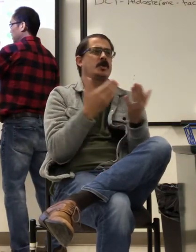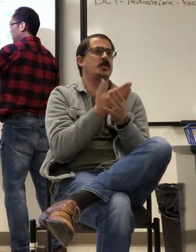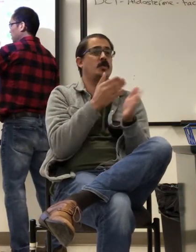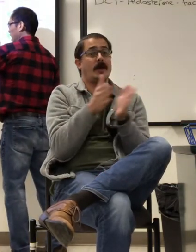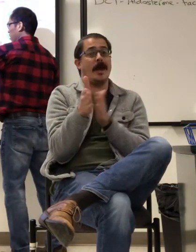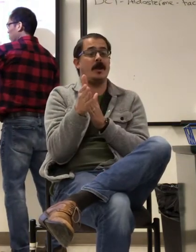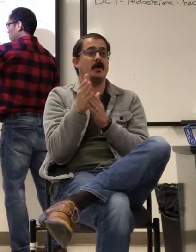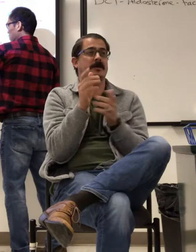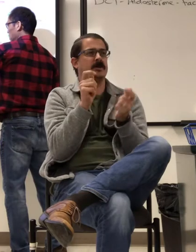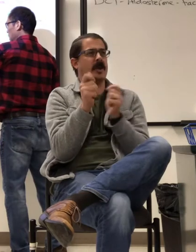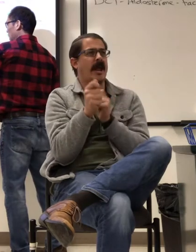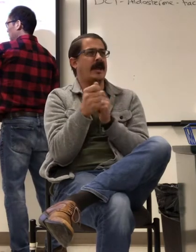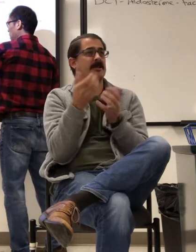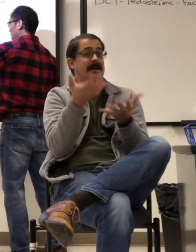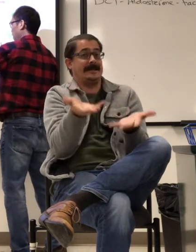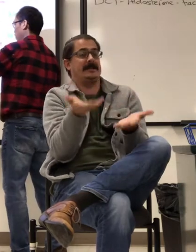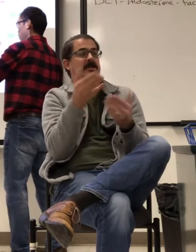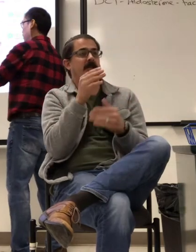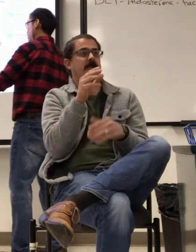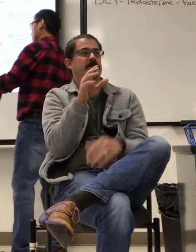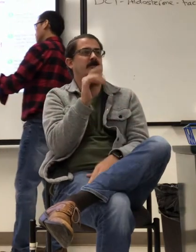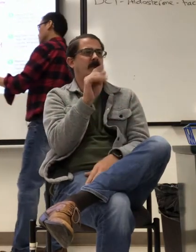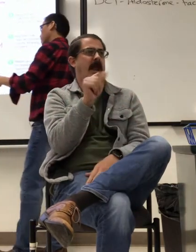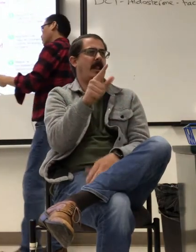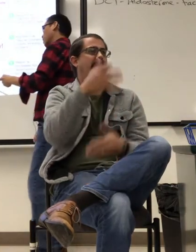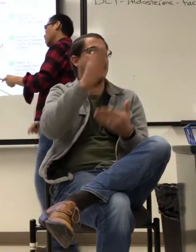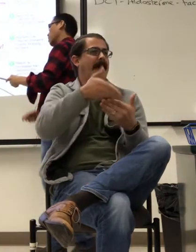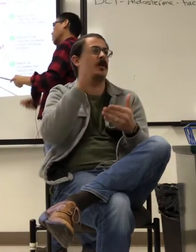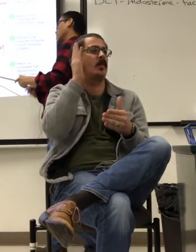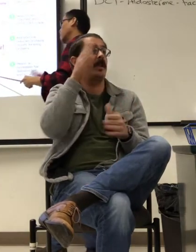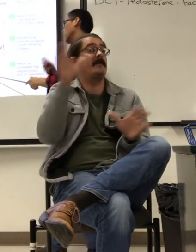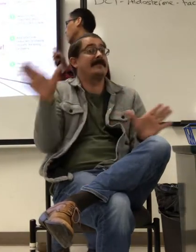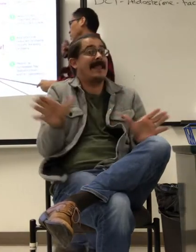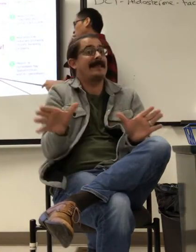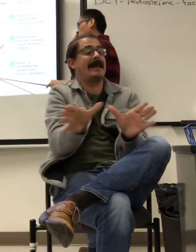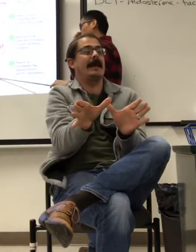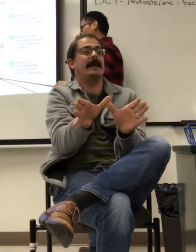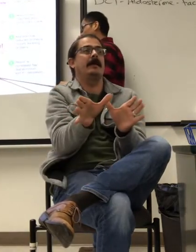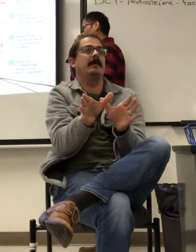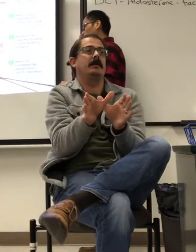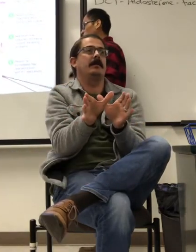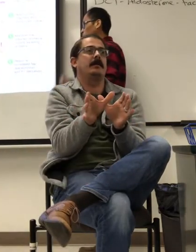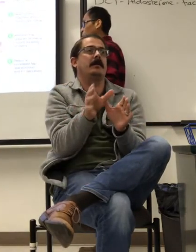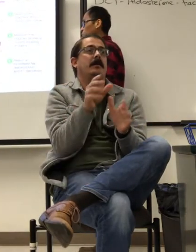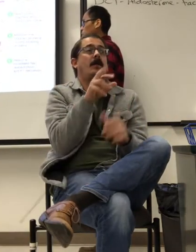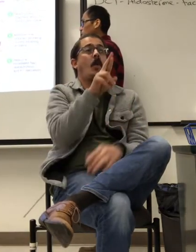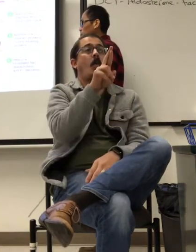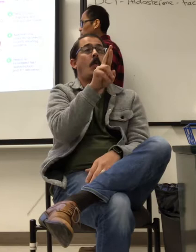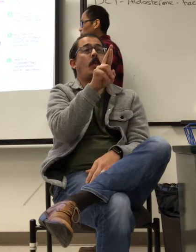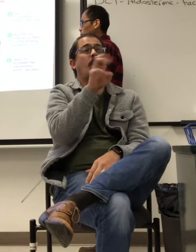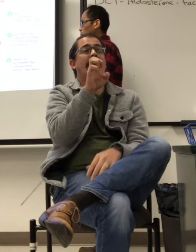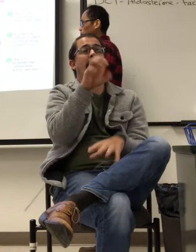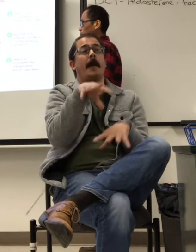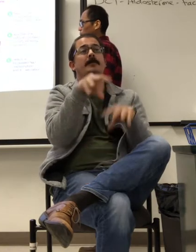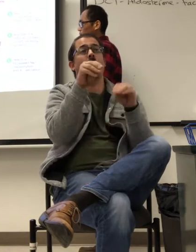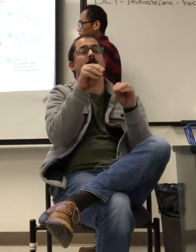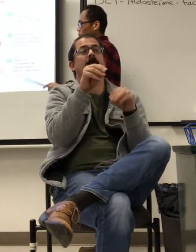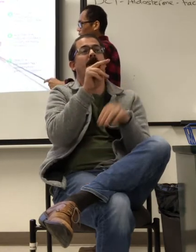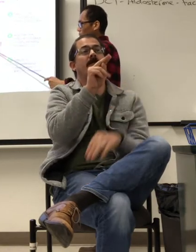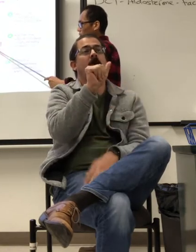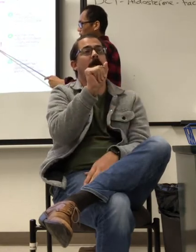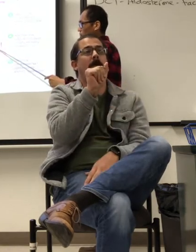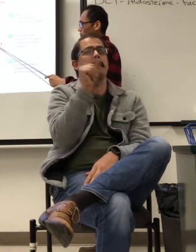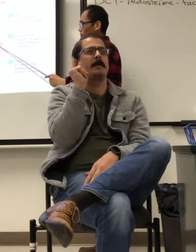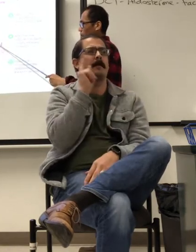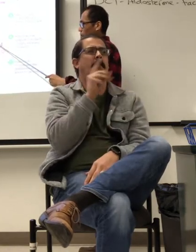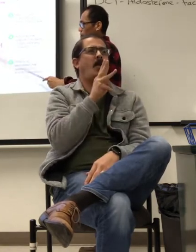modulate existing channels that in the end will facilitate the reabsorption of sodium. Here I say